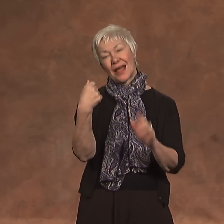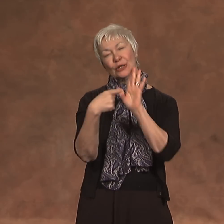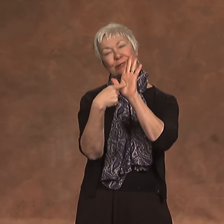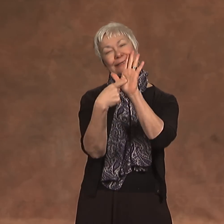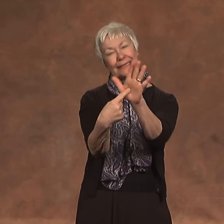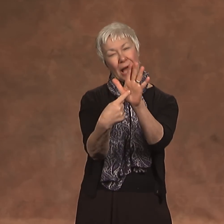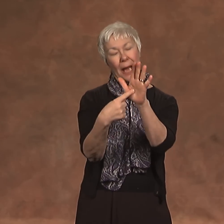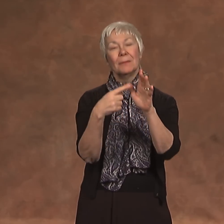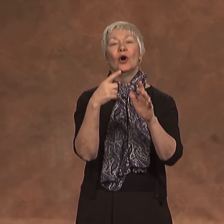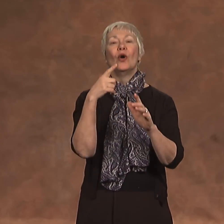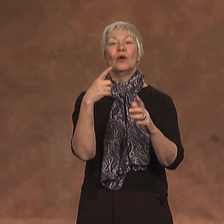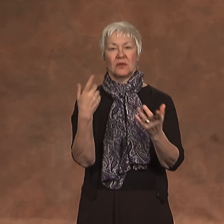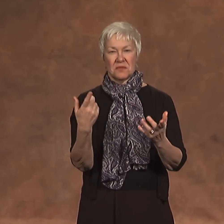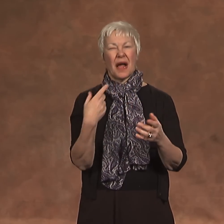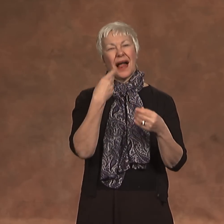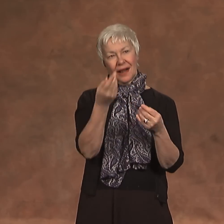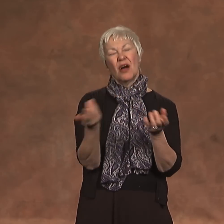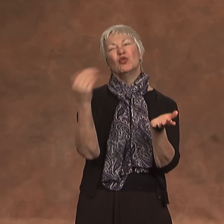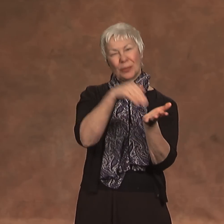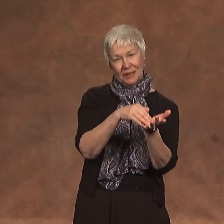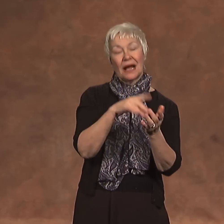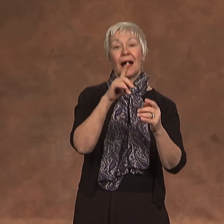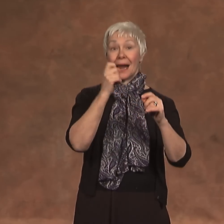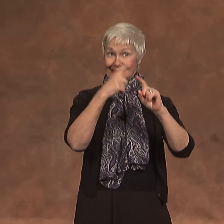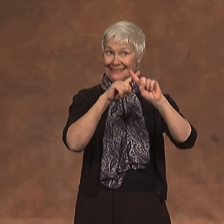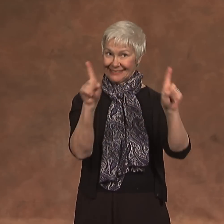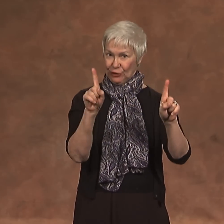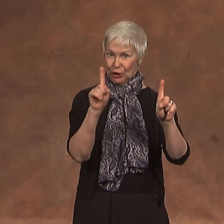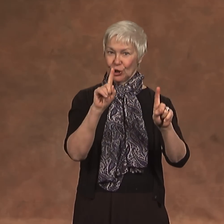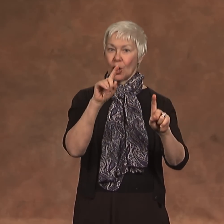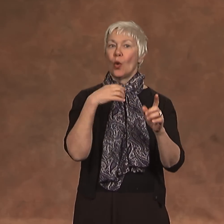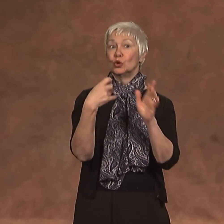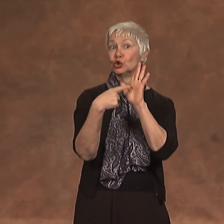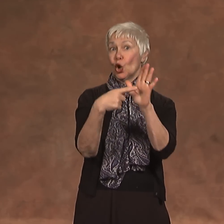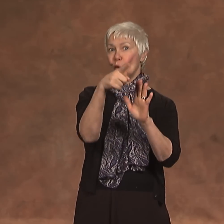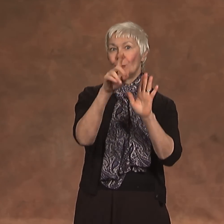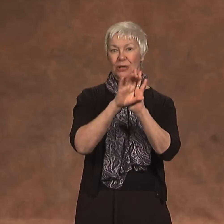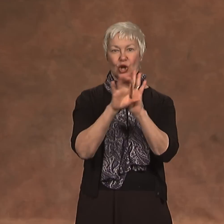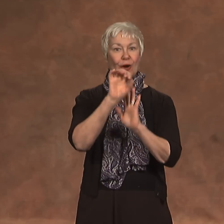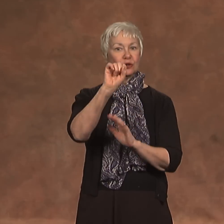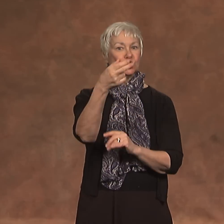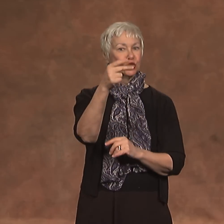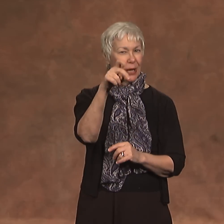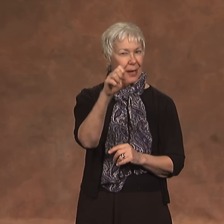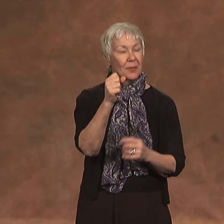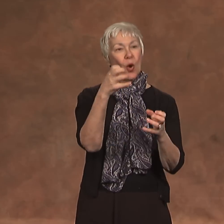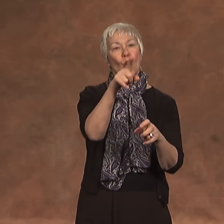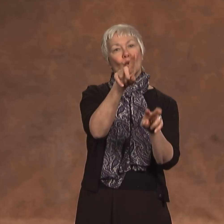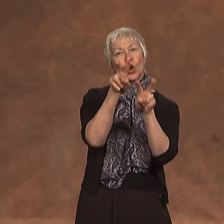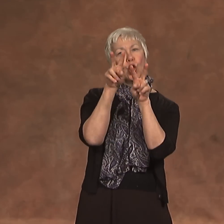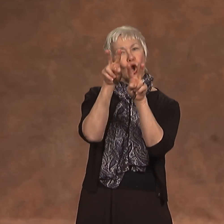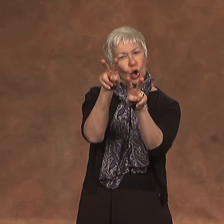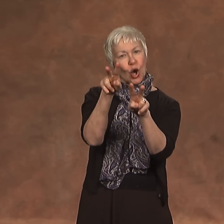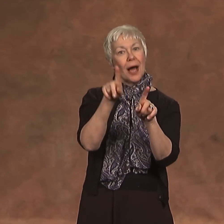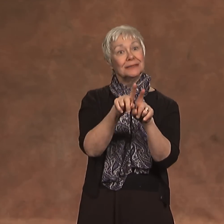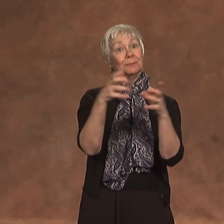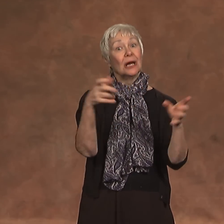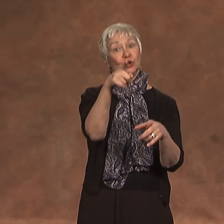I have another example, which is very similar to the previous ones. Look at this photo of the shapes, and I'd like for you to see